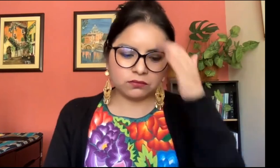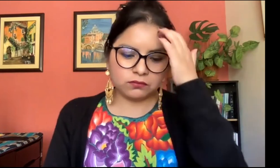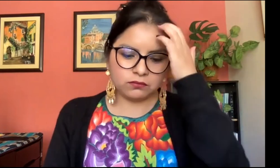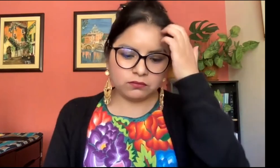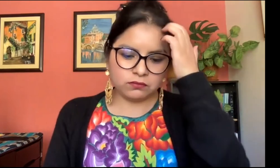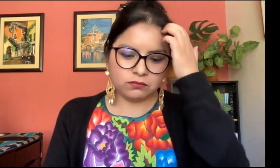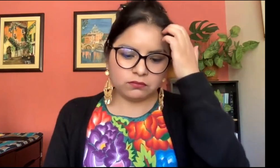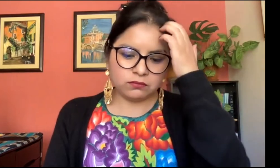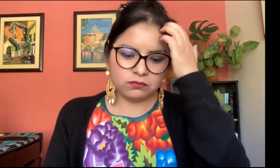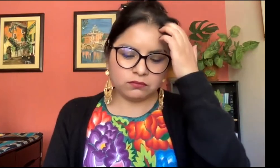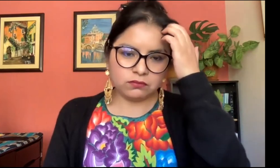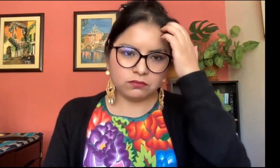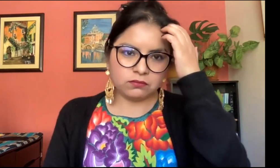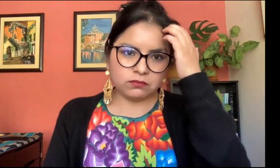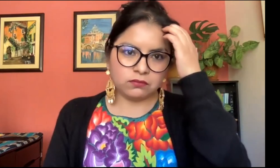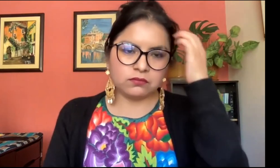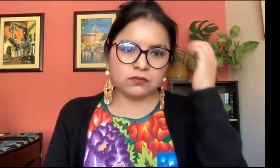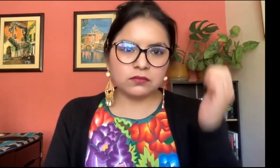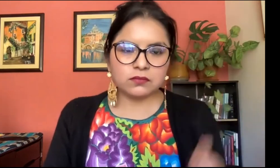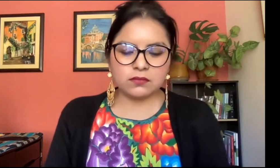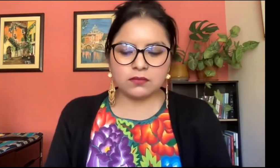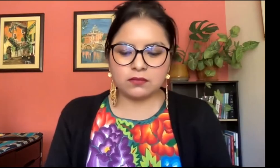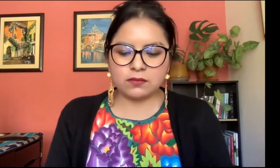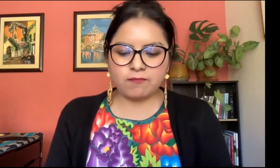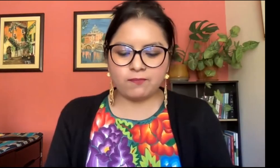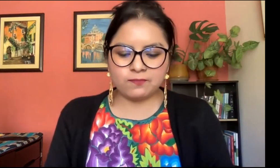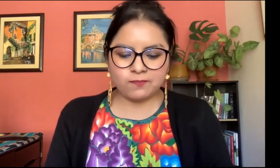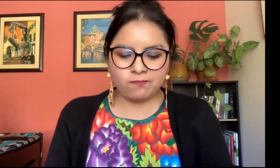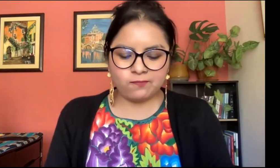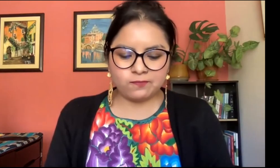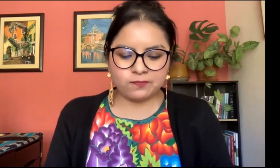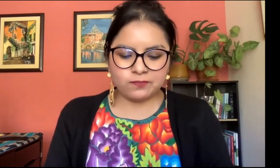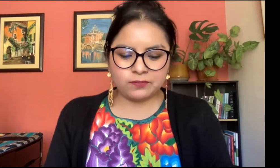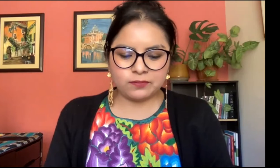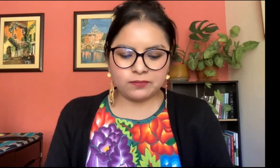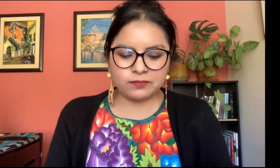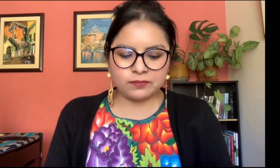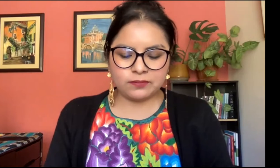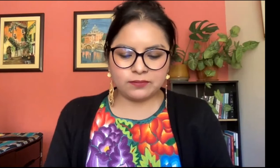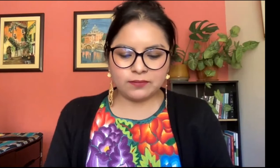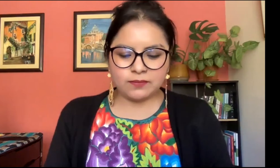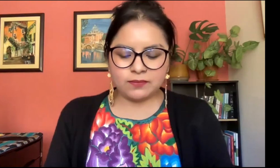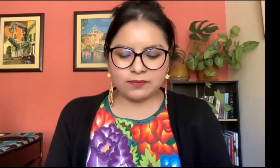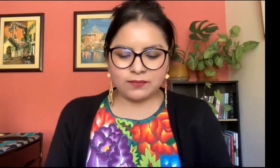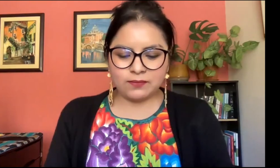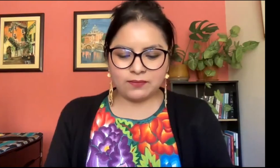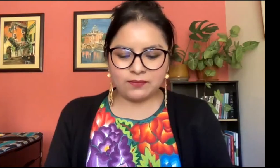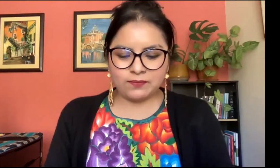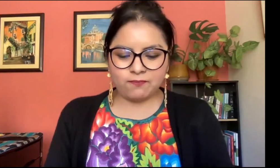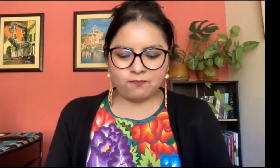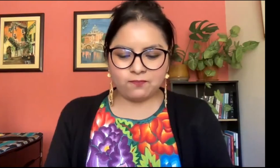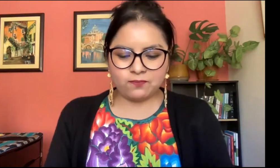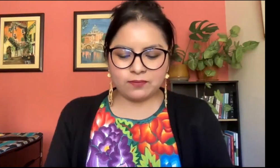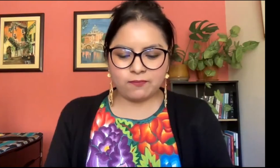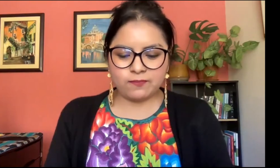health area together with the environment and nutrition. And we believe that this methodology will be